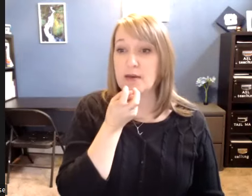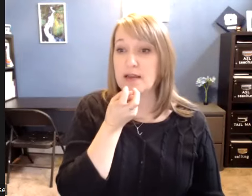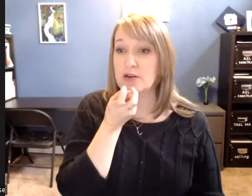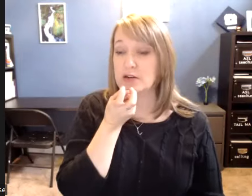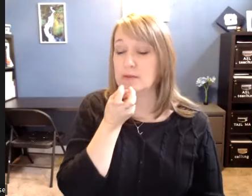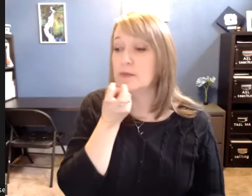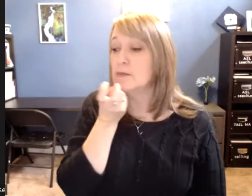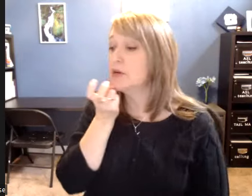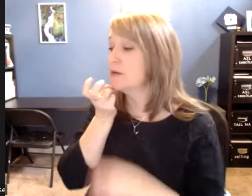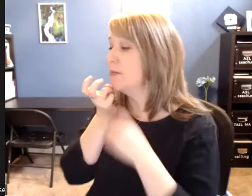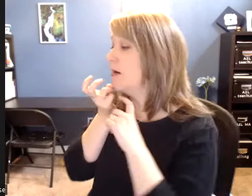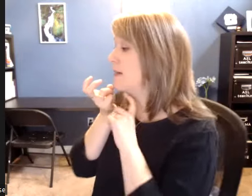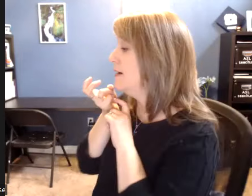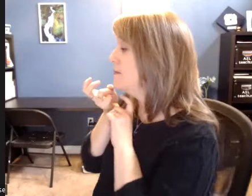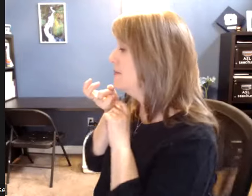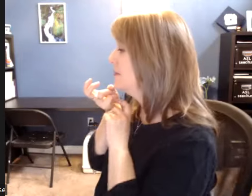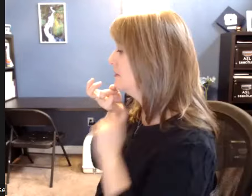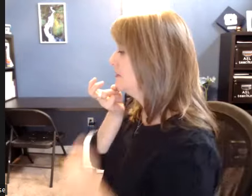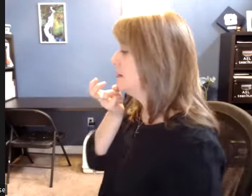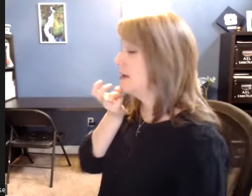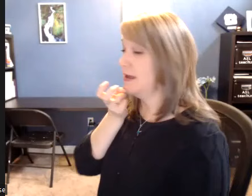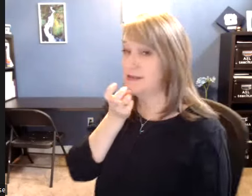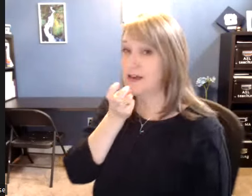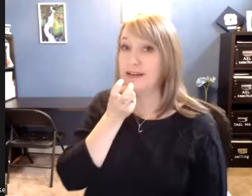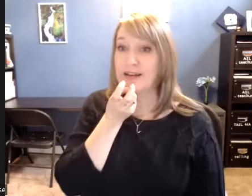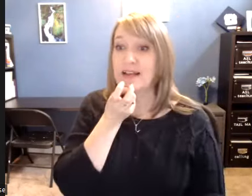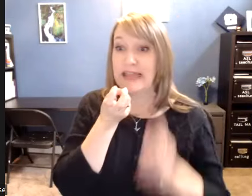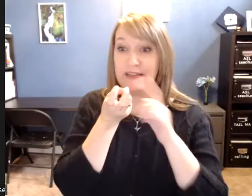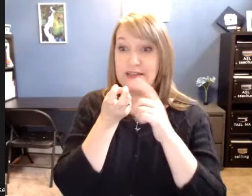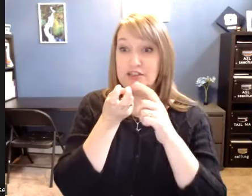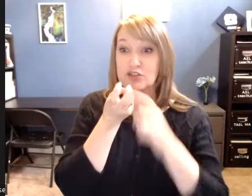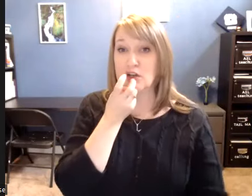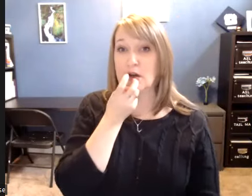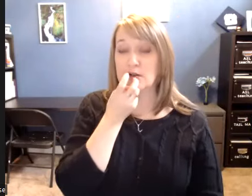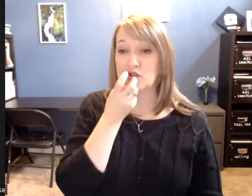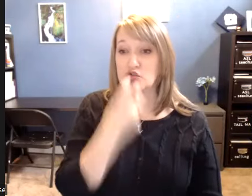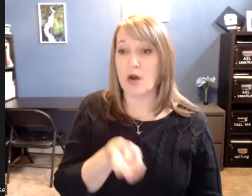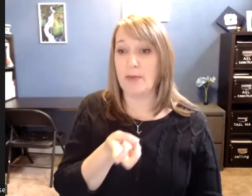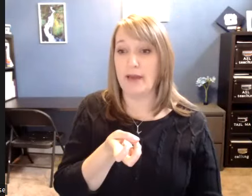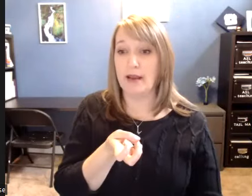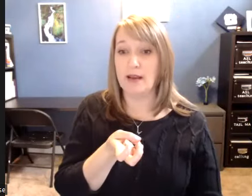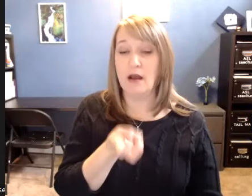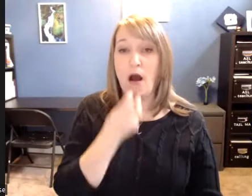and you're going to put your palm up and then like this is your jaw. You just drop it.